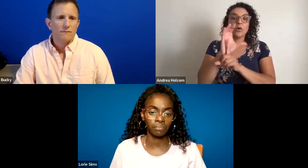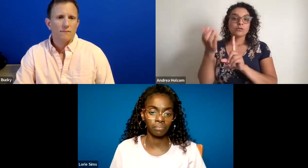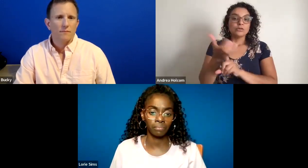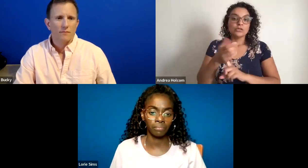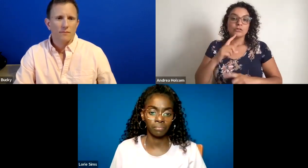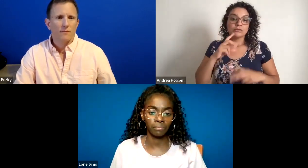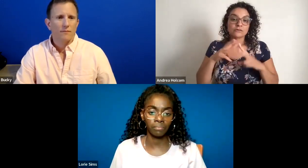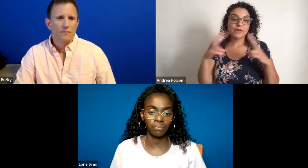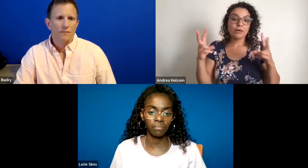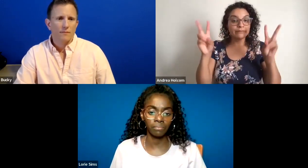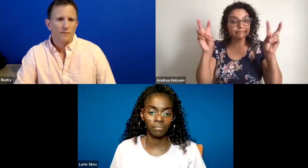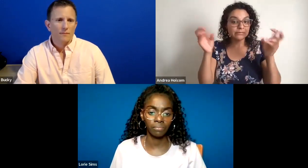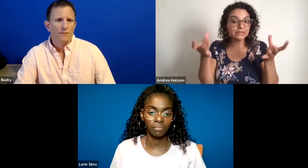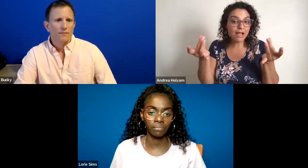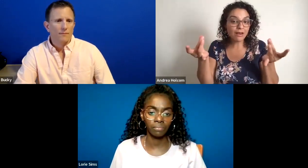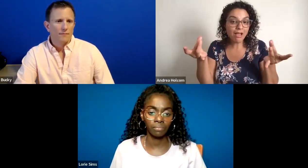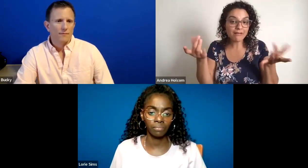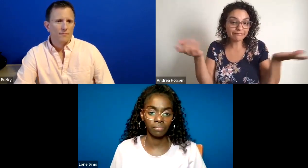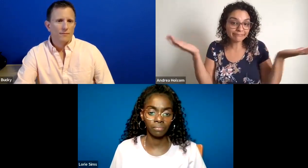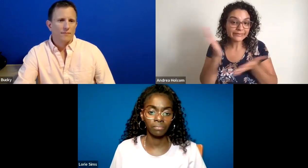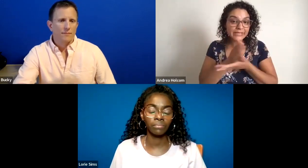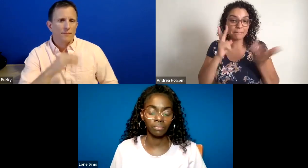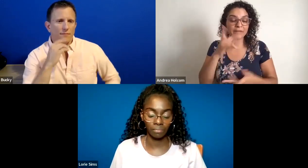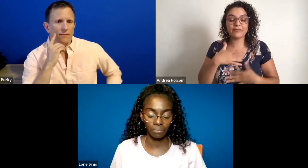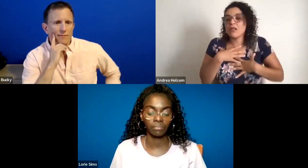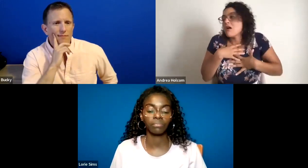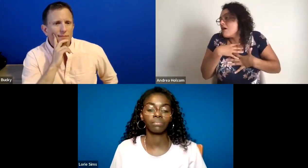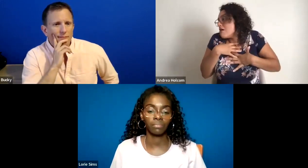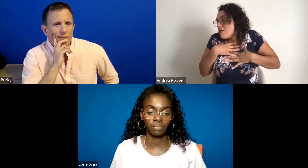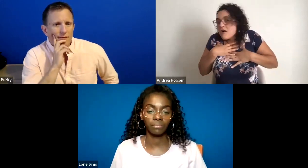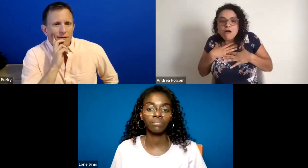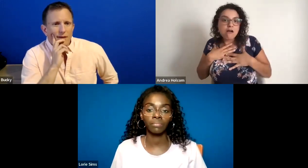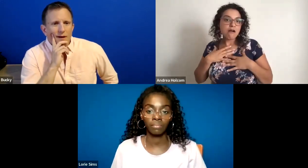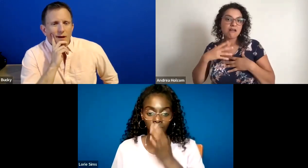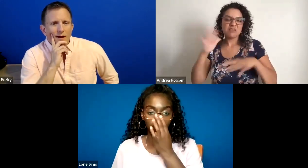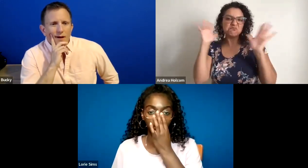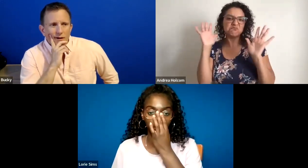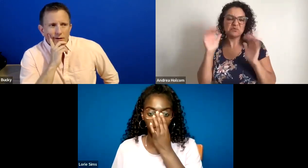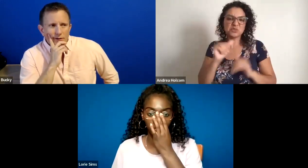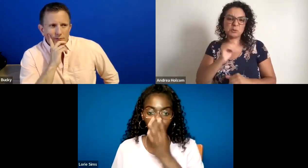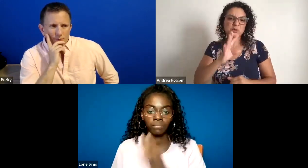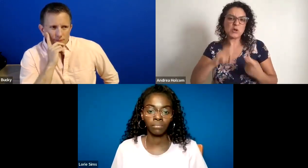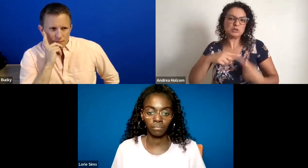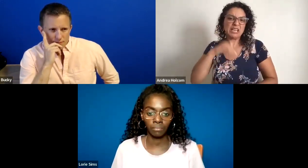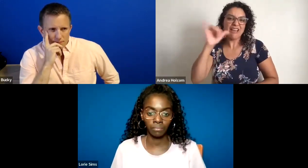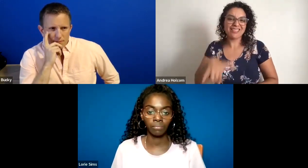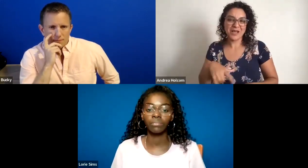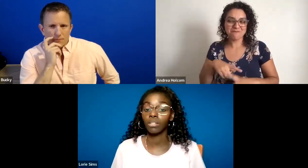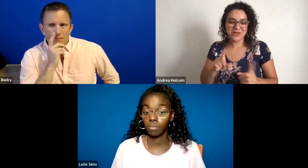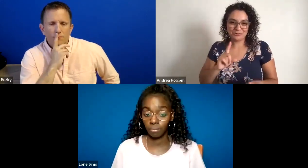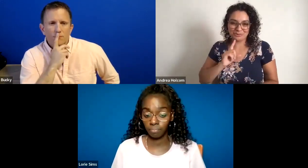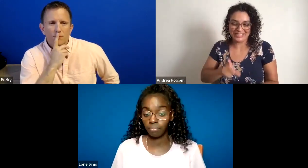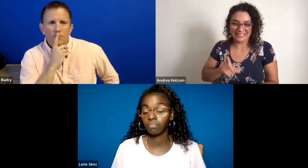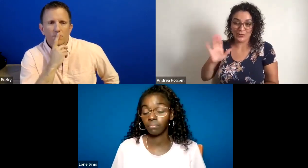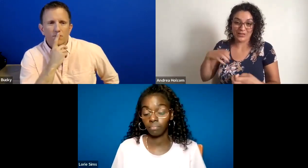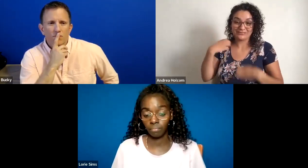And I believe that the call out culture is it can be, sticky, as it were, that some people are like, don't